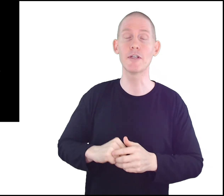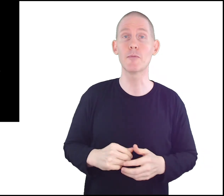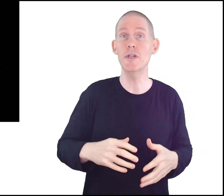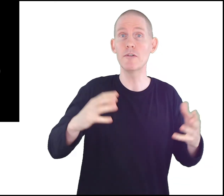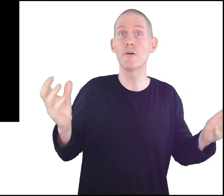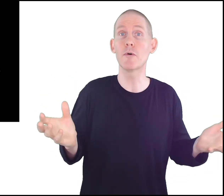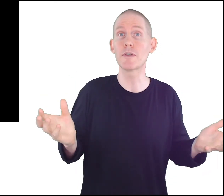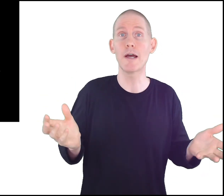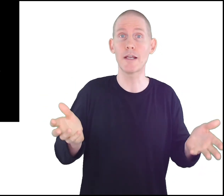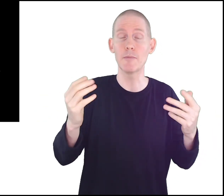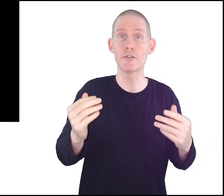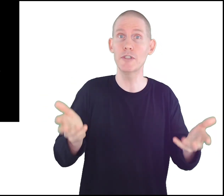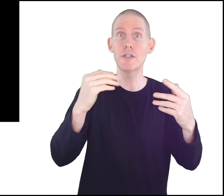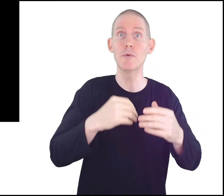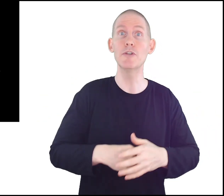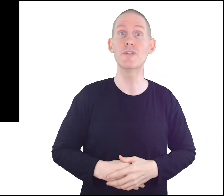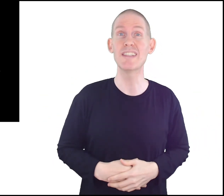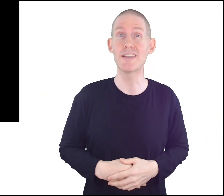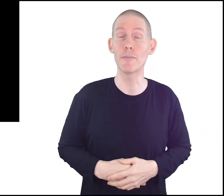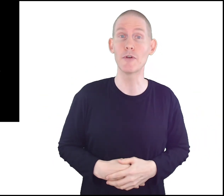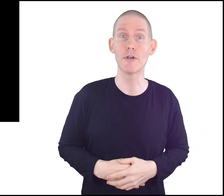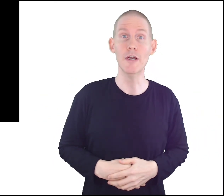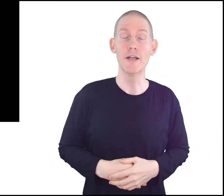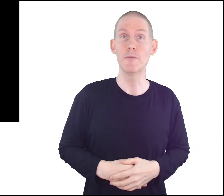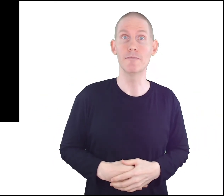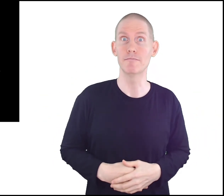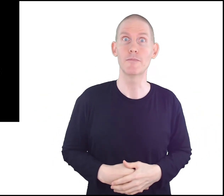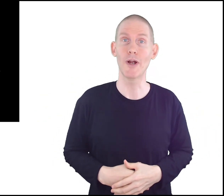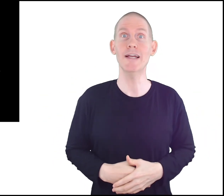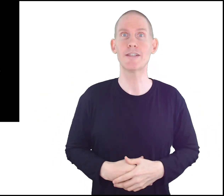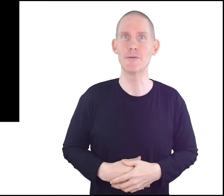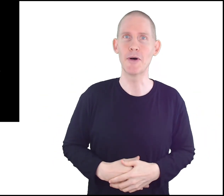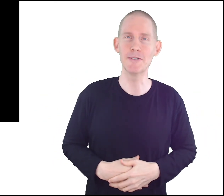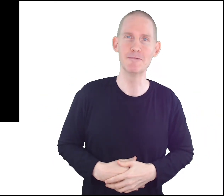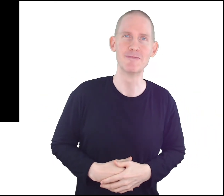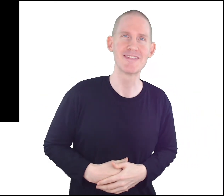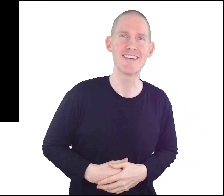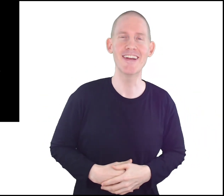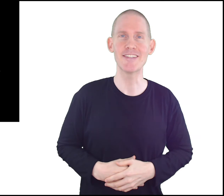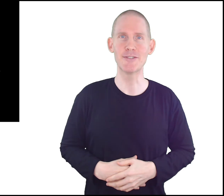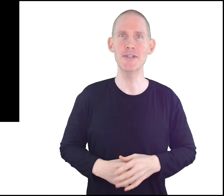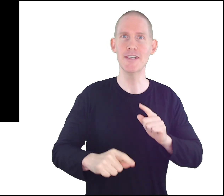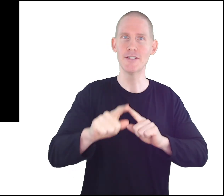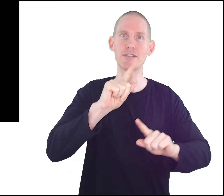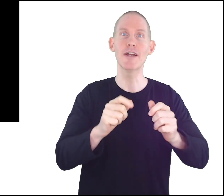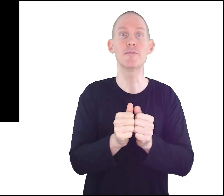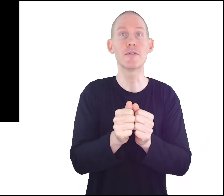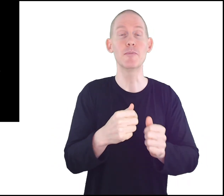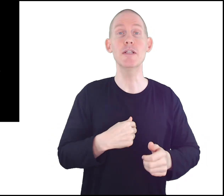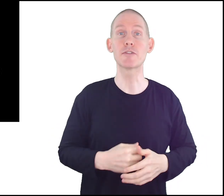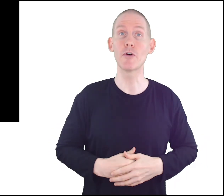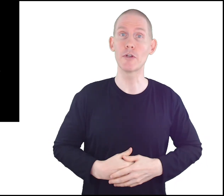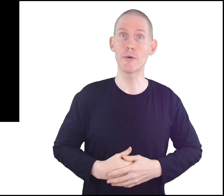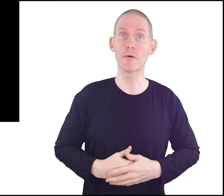but we don't know what we're talking about. She's going to be using something or we're asking about it. All right, let's do it. Sign with me. Let's go a little bit quicker.